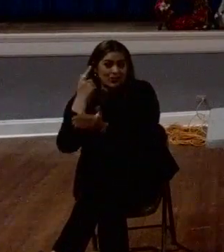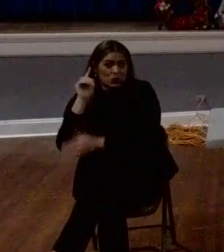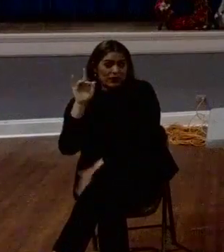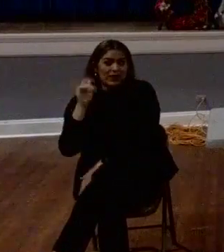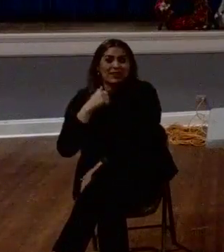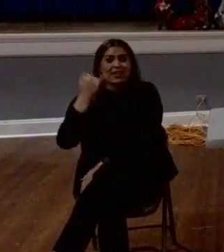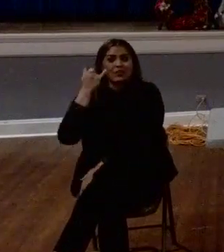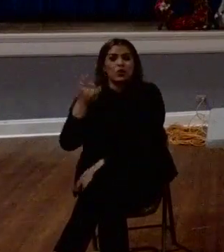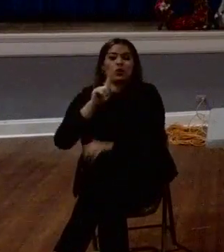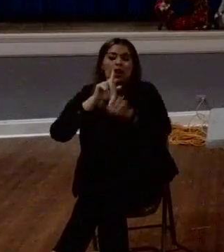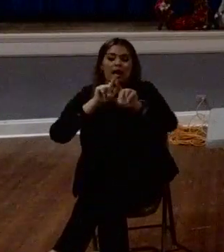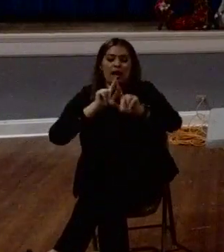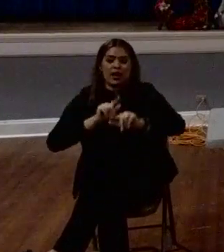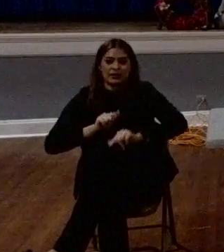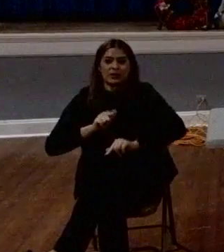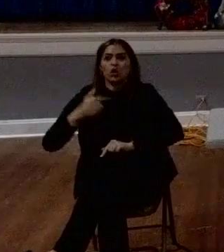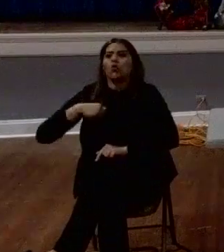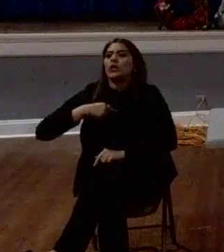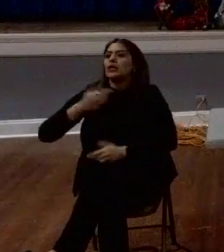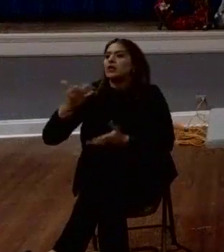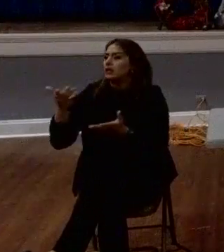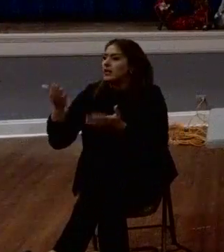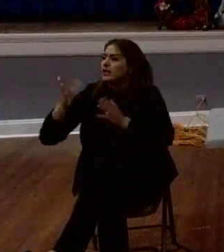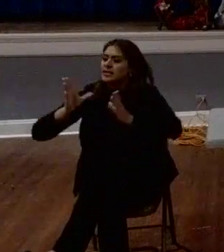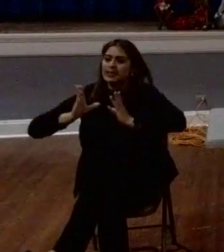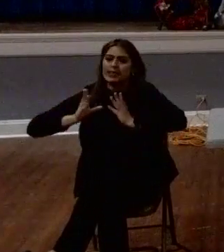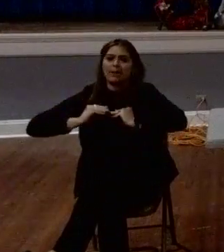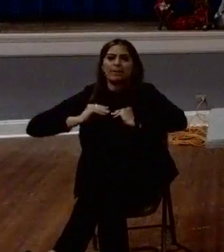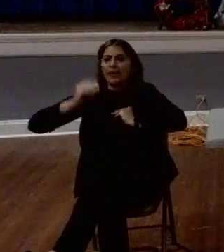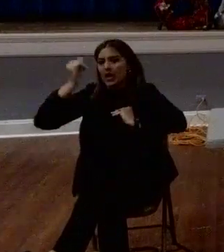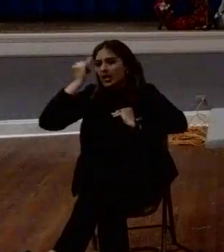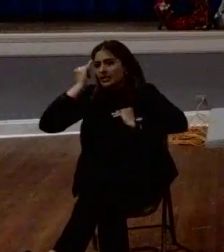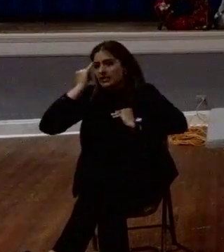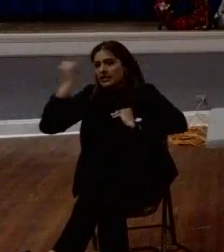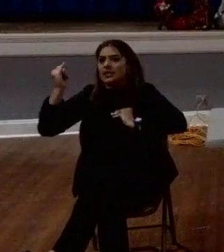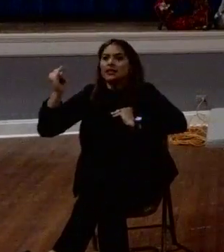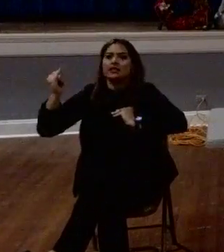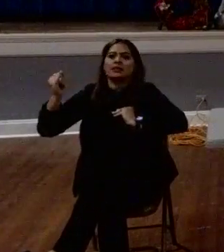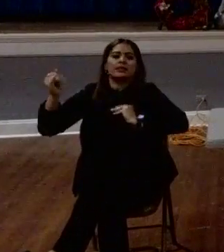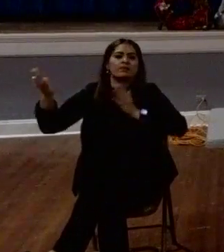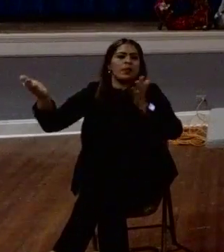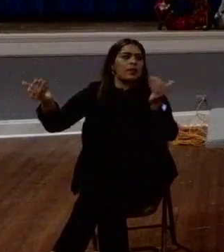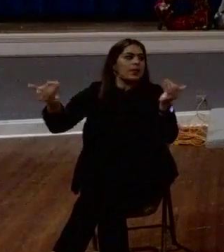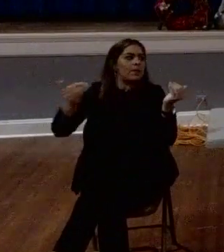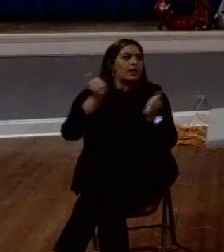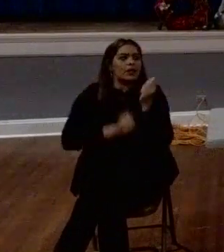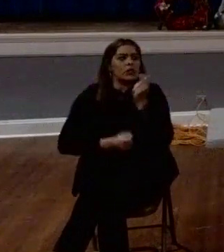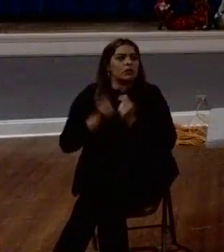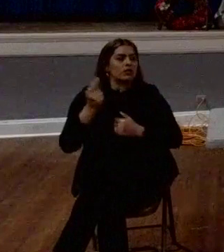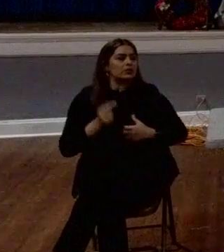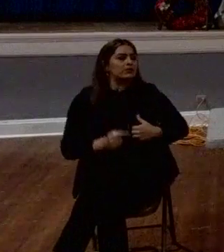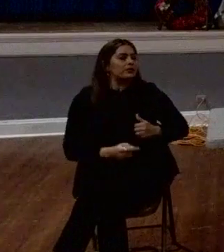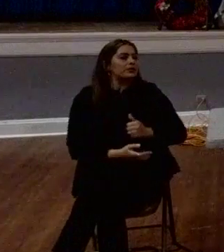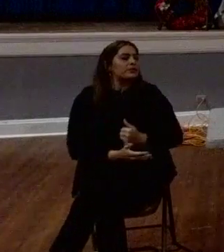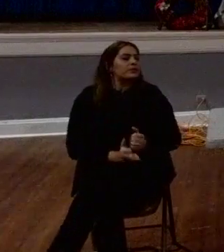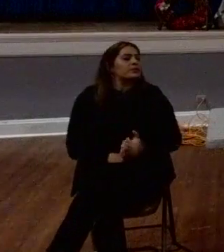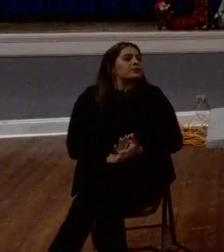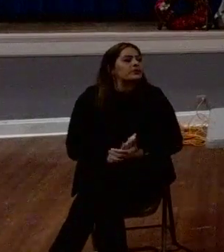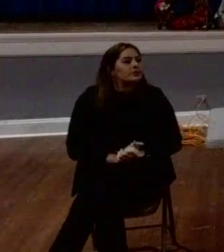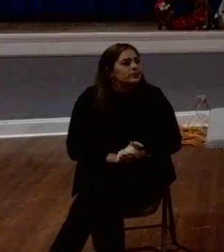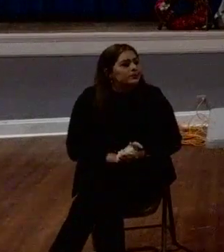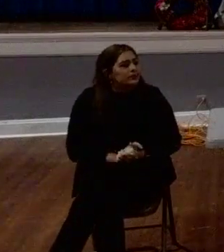again, we're taking input, continue to take input. Would anybody else like to speak? Yes, ma'am.